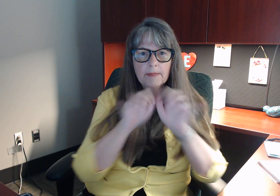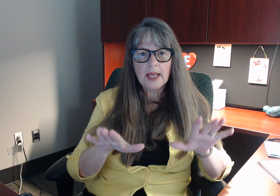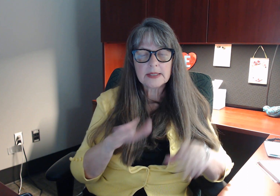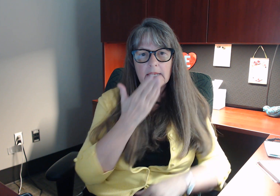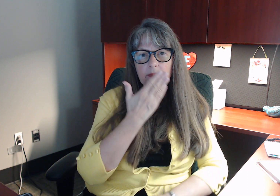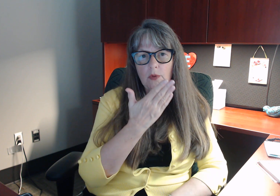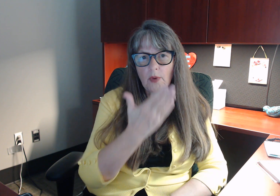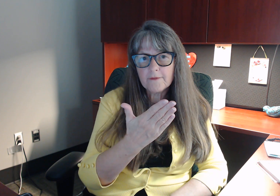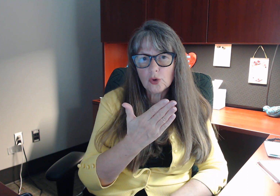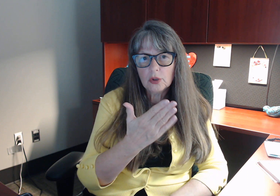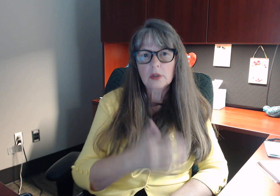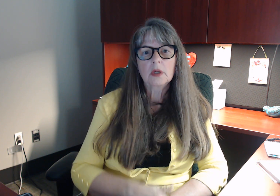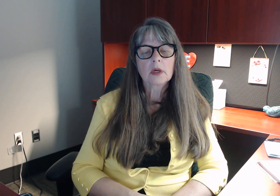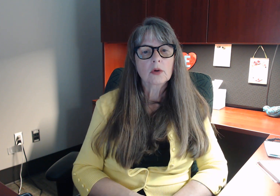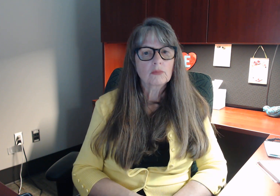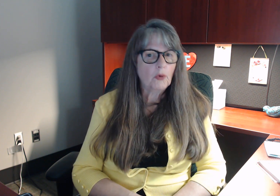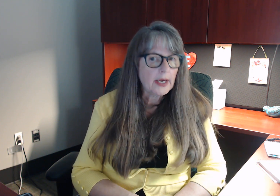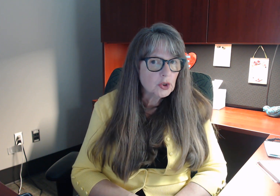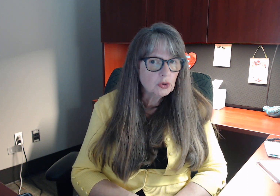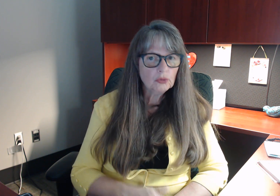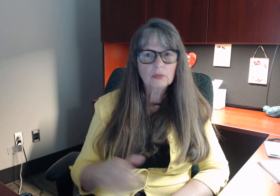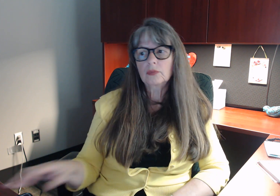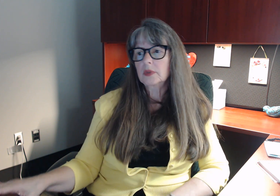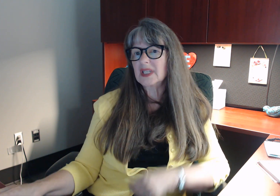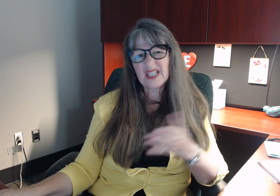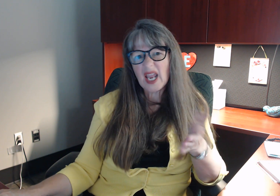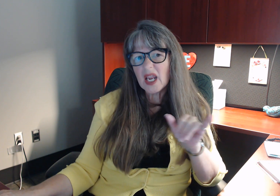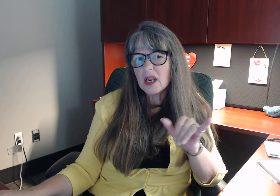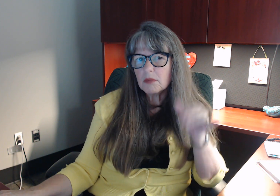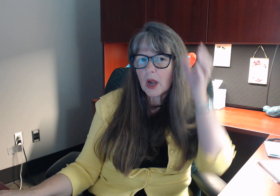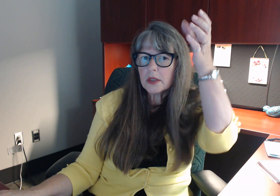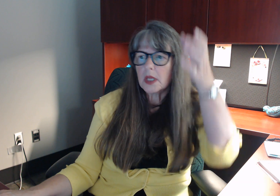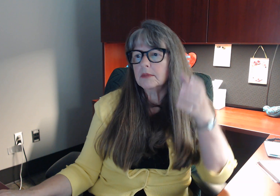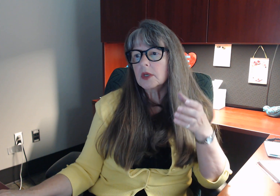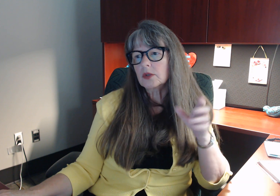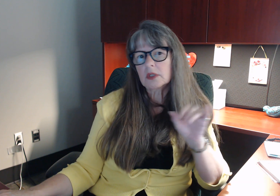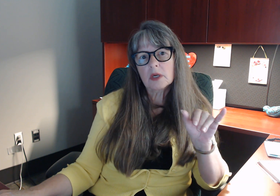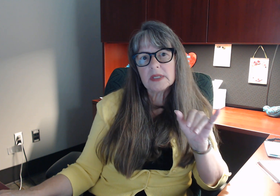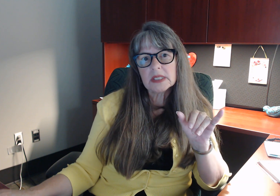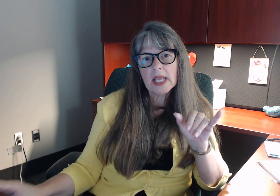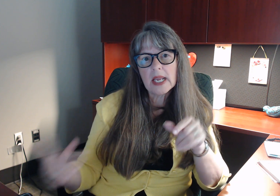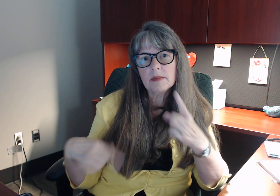blessed, and I'm grateful, gratitude. It's the same concept. So it's going to be the same